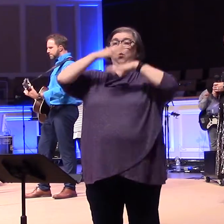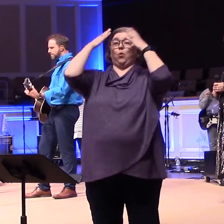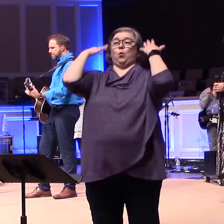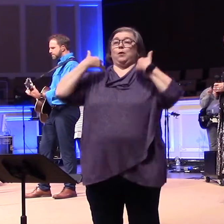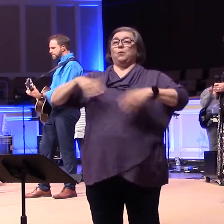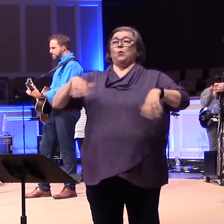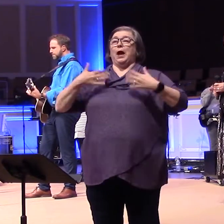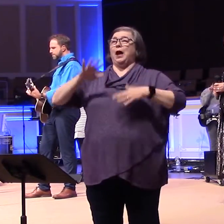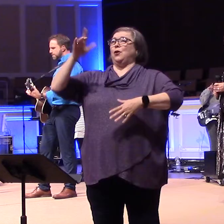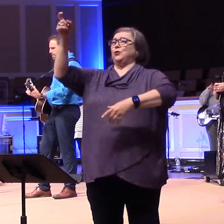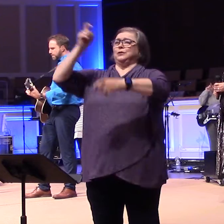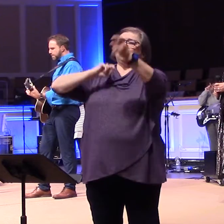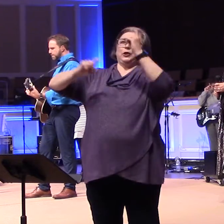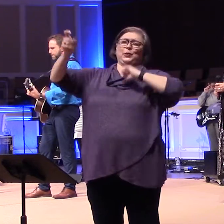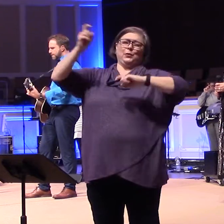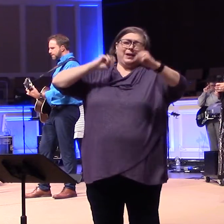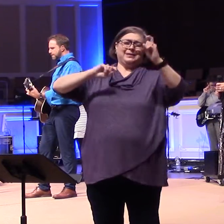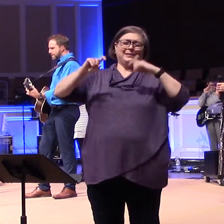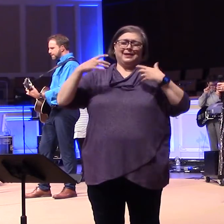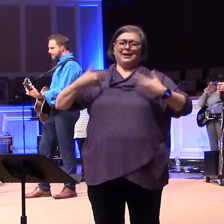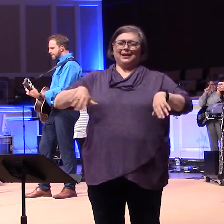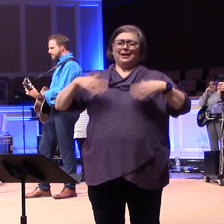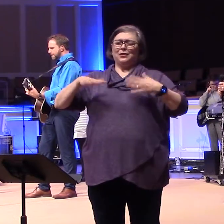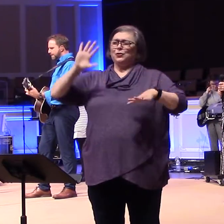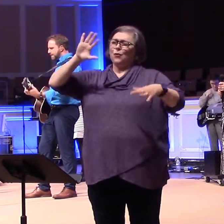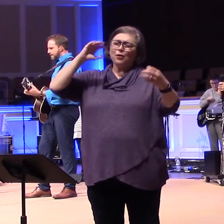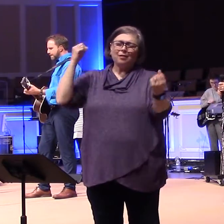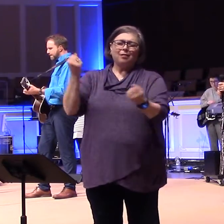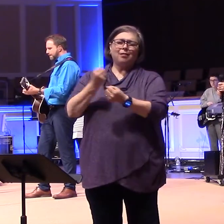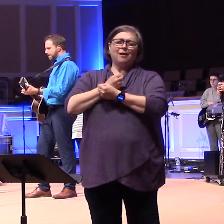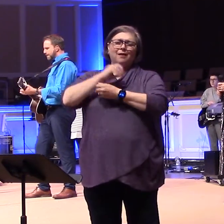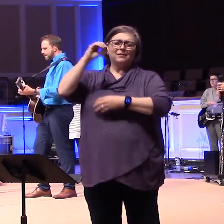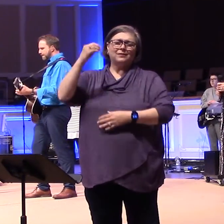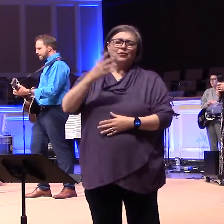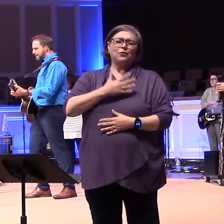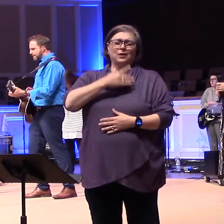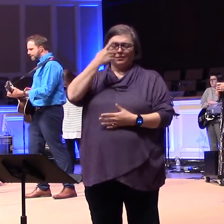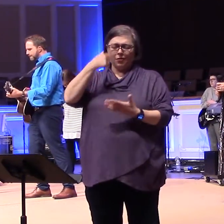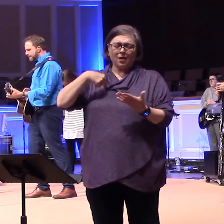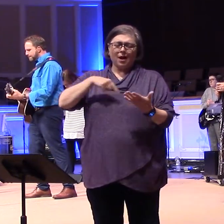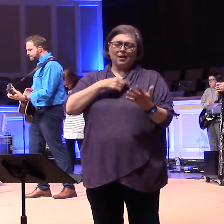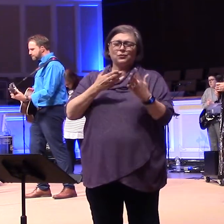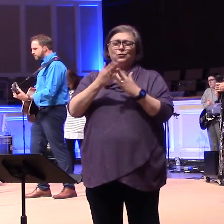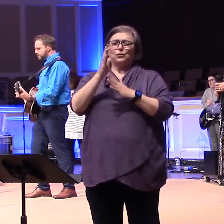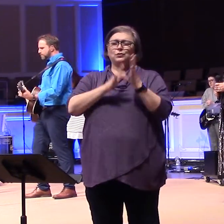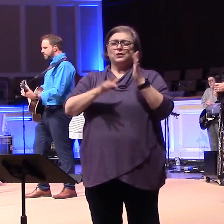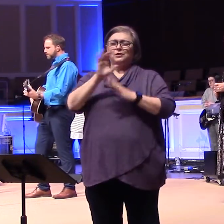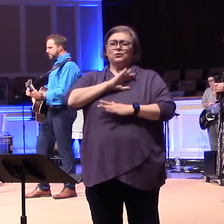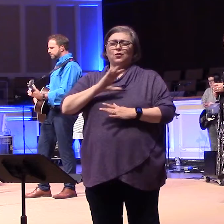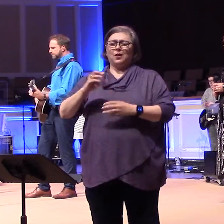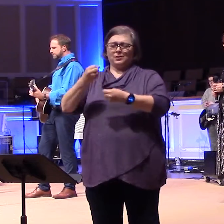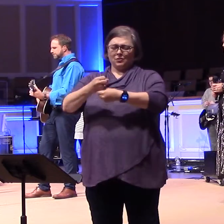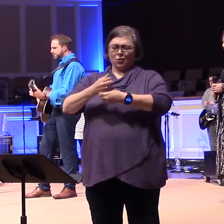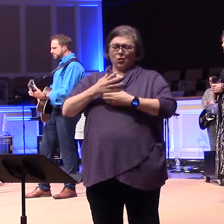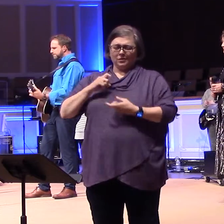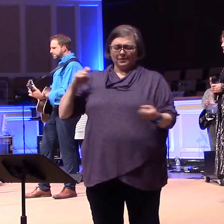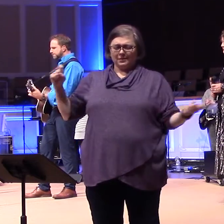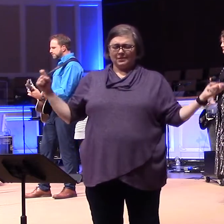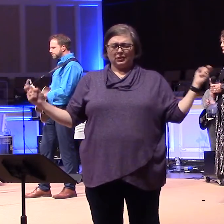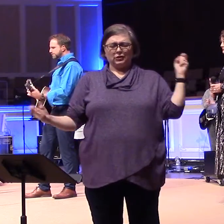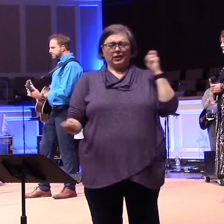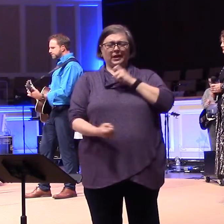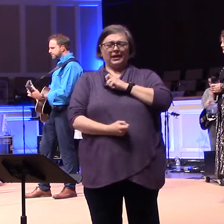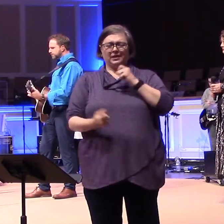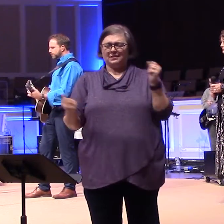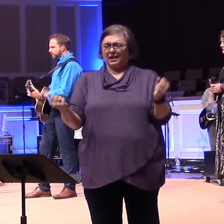us. Let your great love for us through Christ change everything about us. I